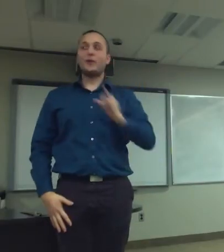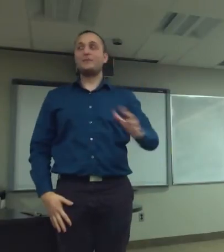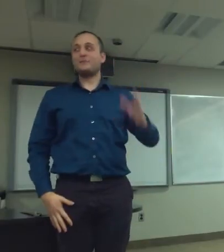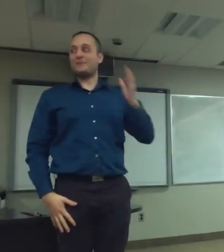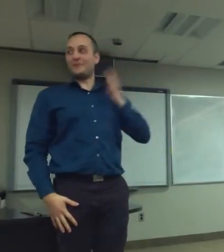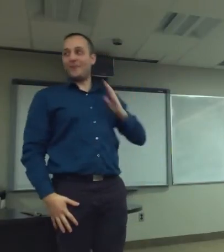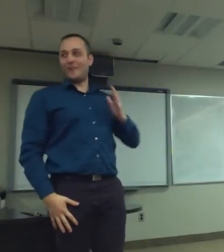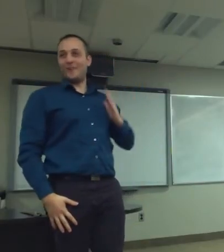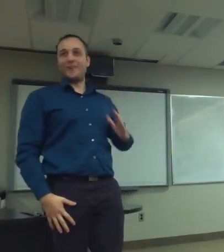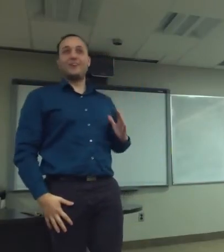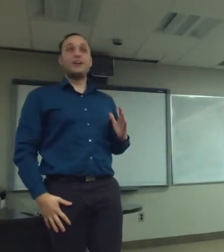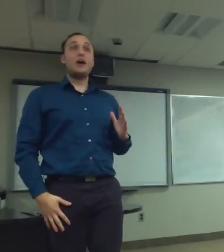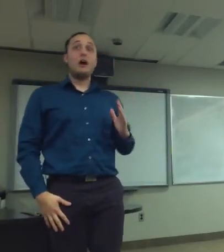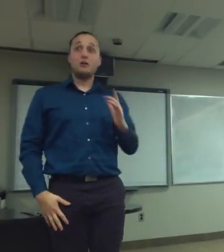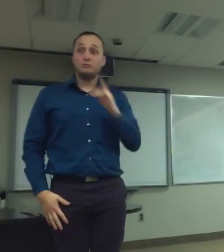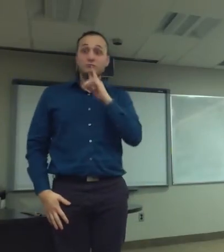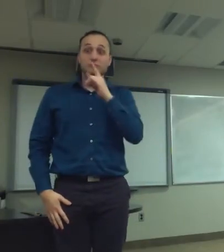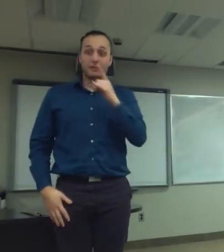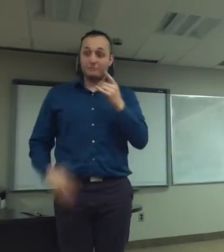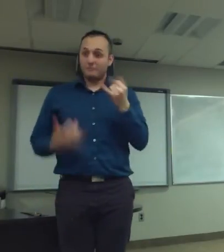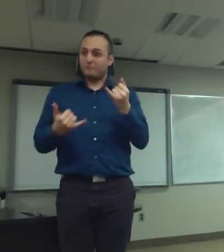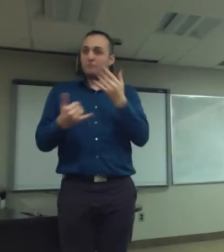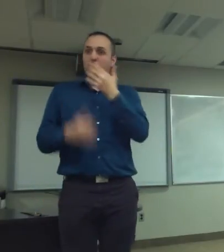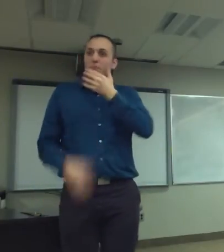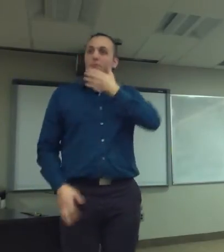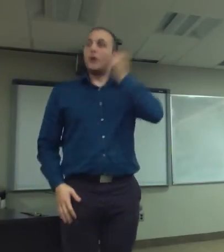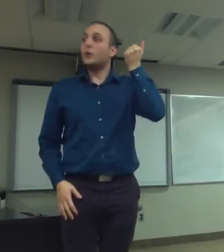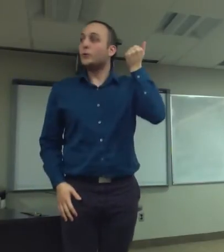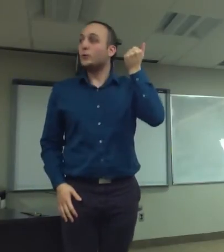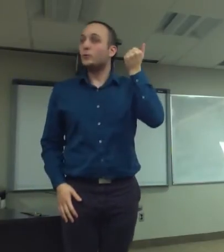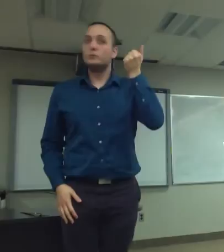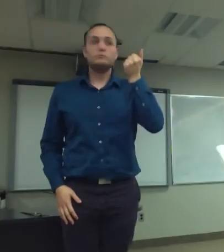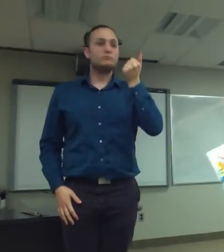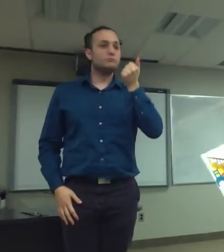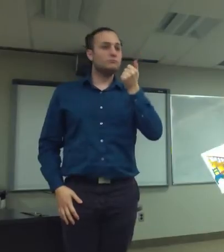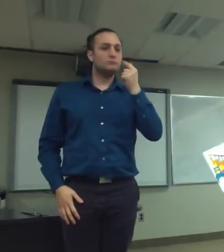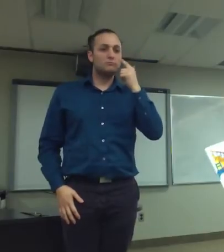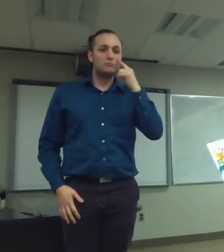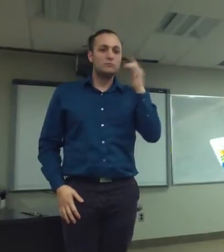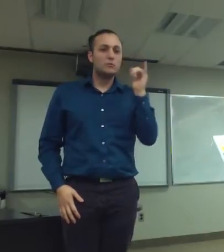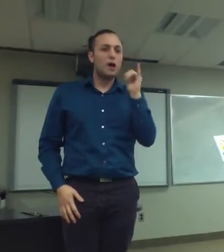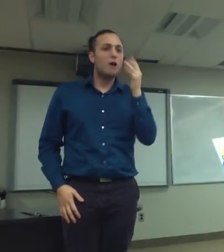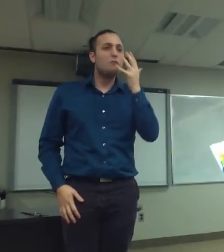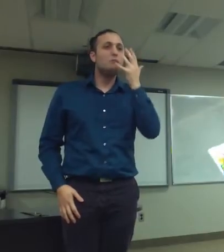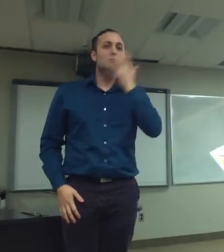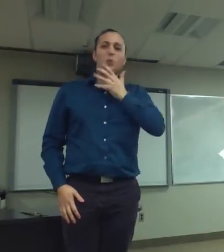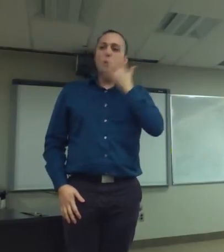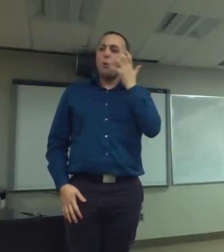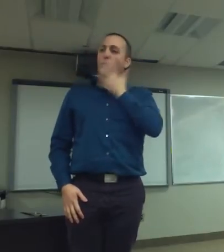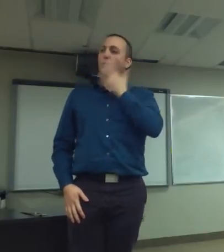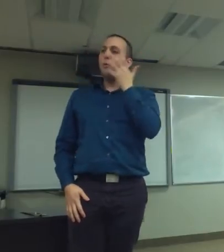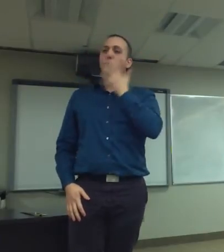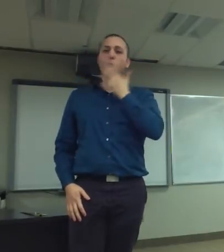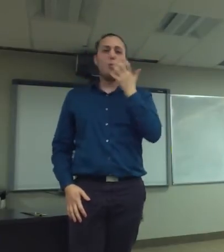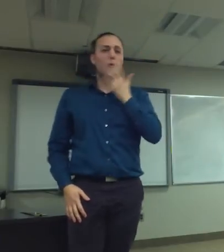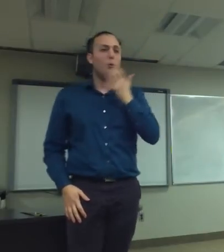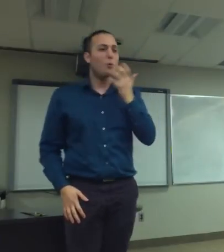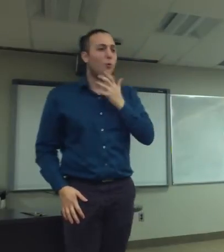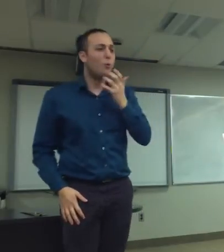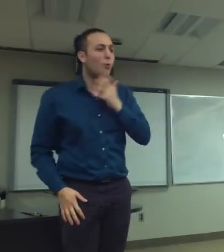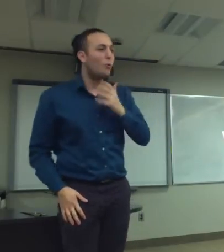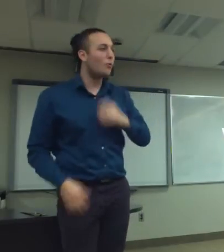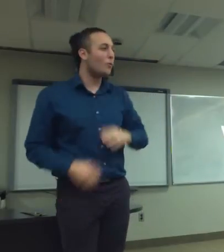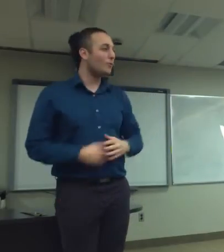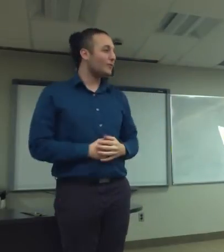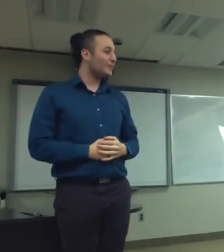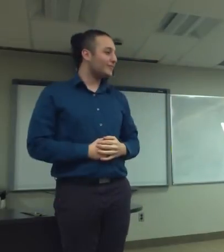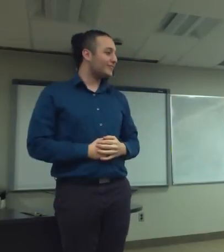In fact, she even looked better than before. Almost too good to be true.